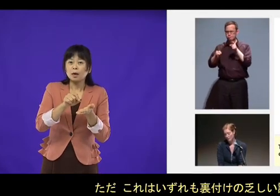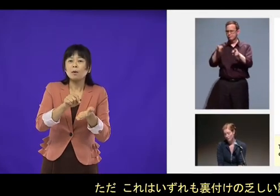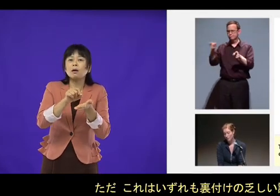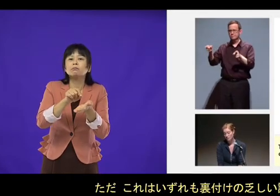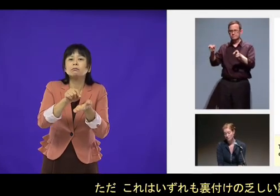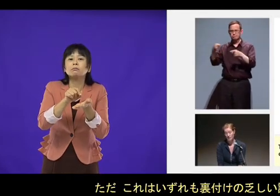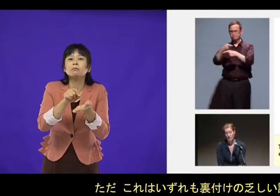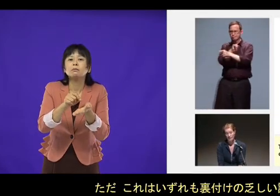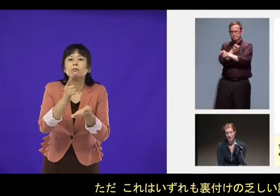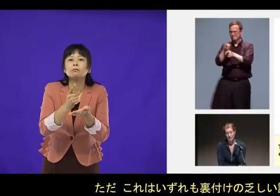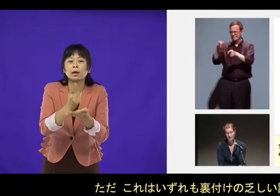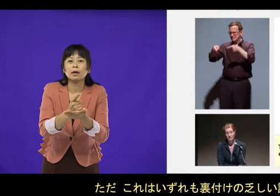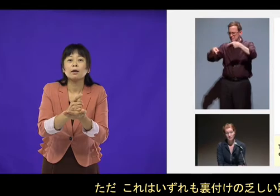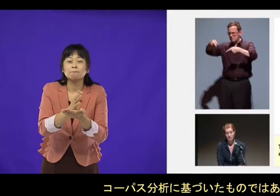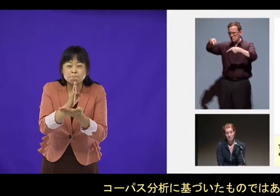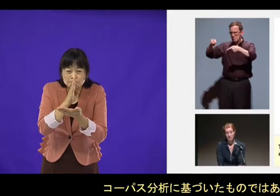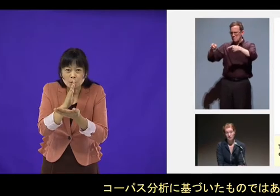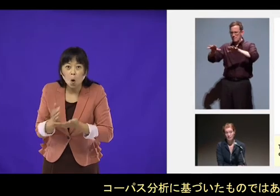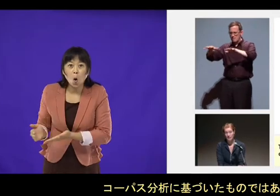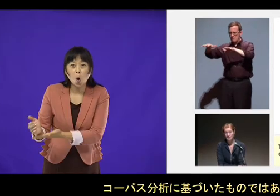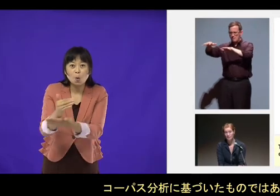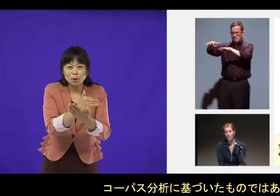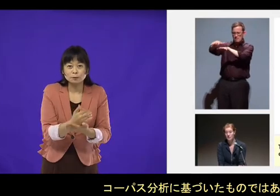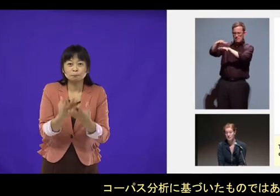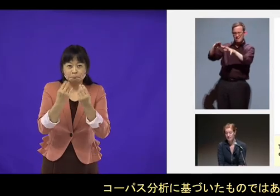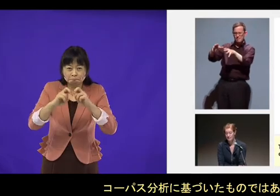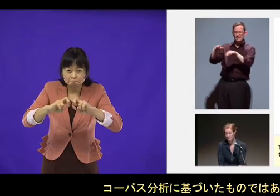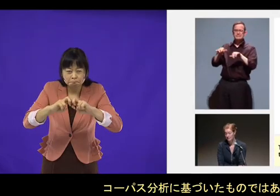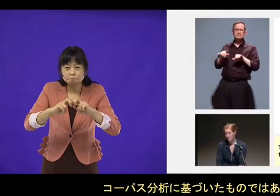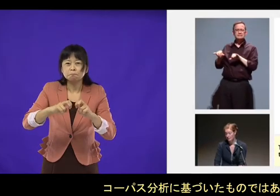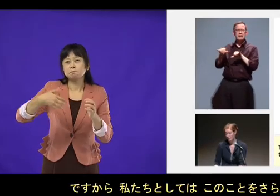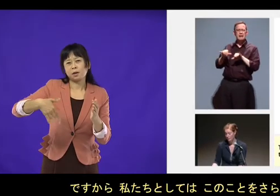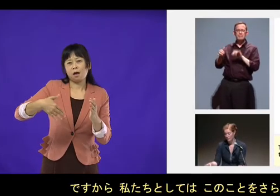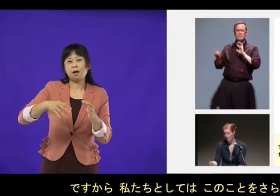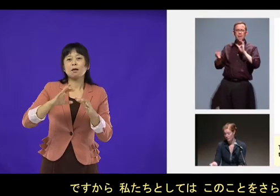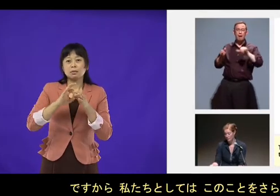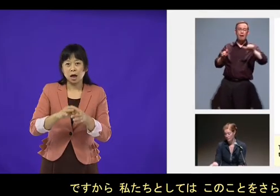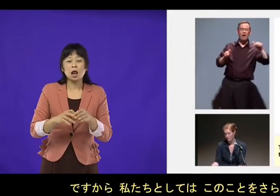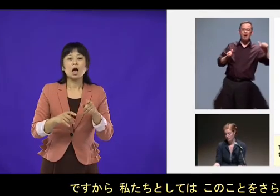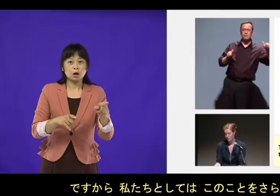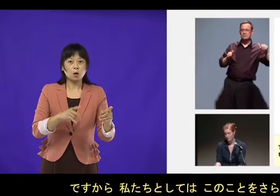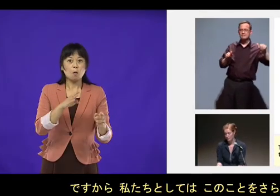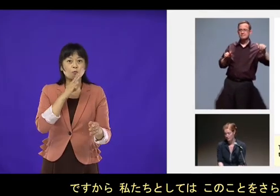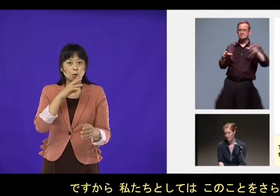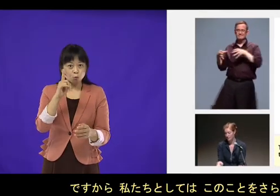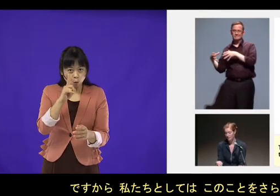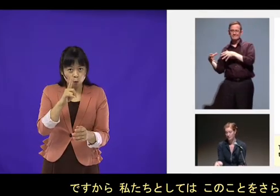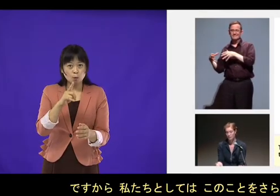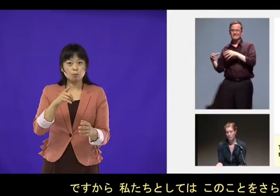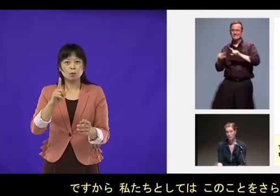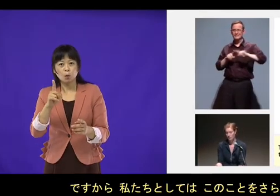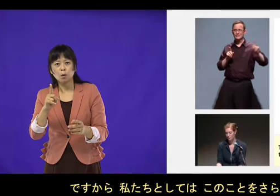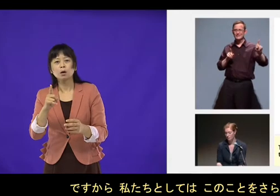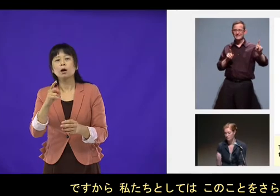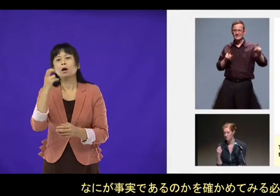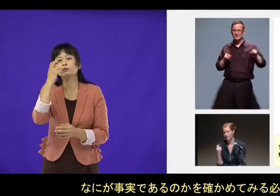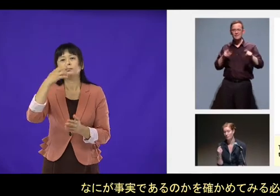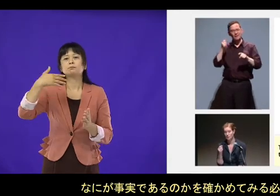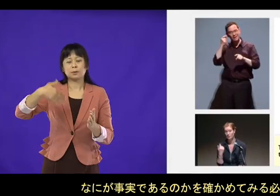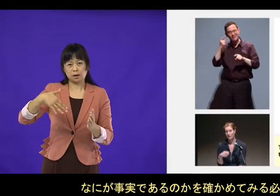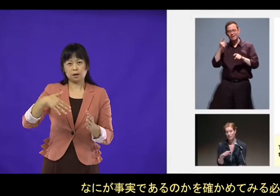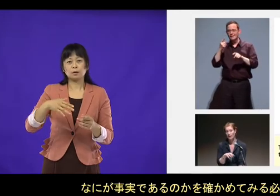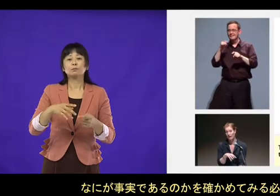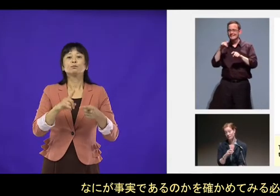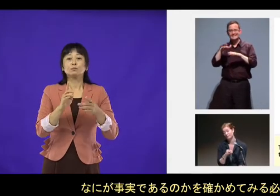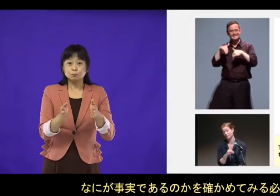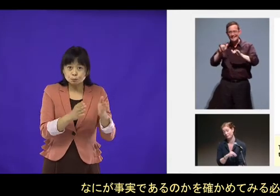all anecdotal evidence, so this is not based on corpus analysis. So we really need to sort of dig into this more to